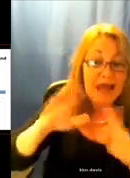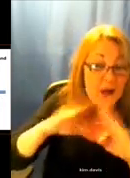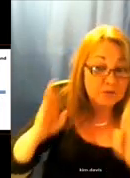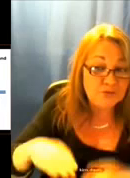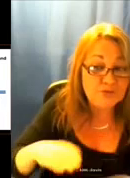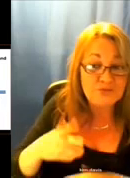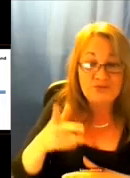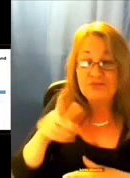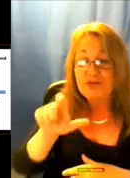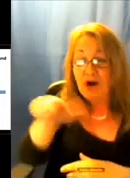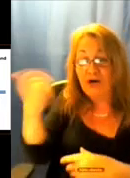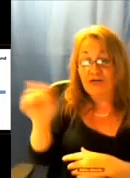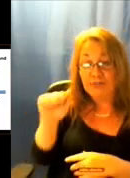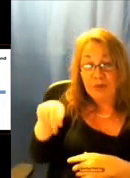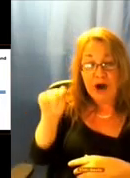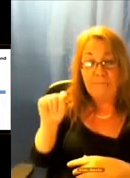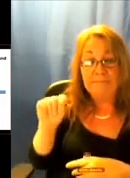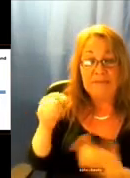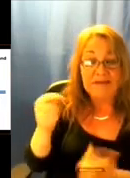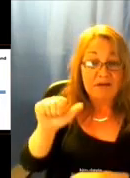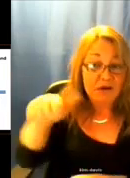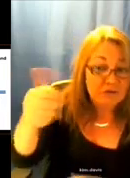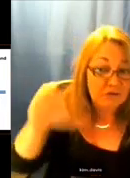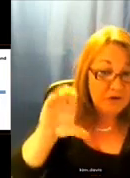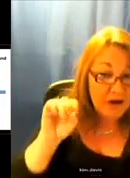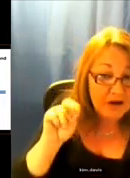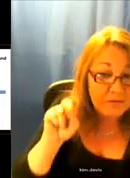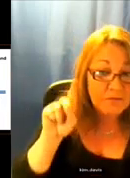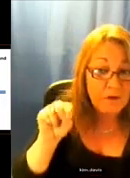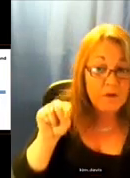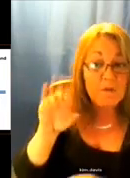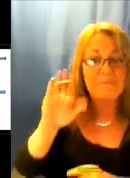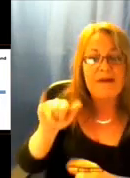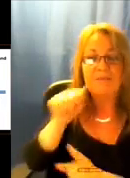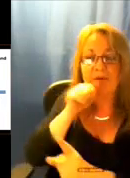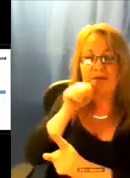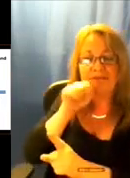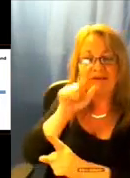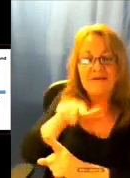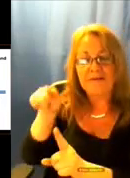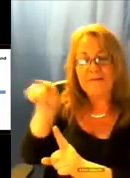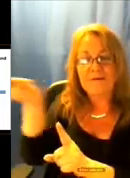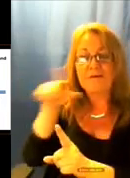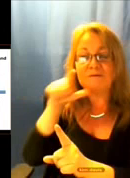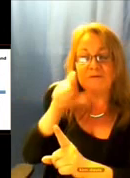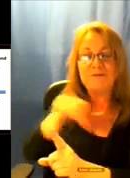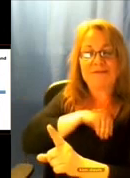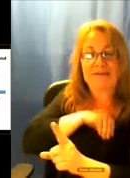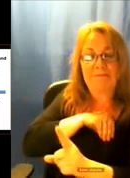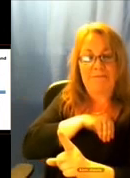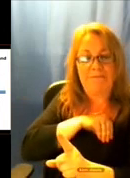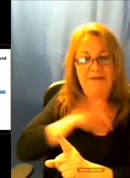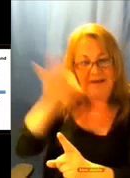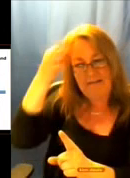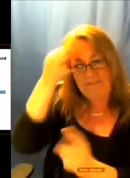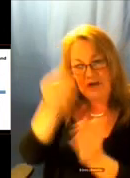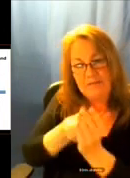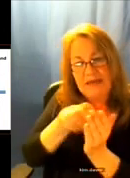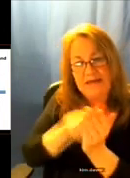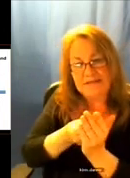that area, or if you're able to live in a house or another apartment or a different condo, or